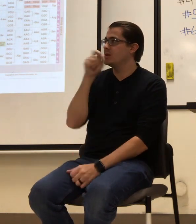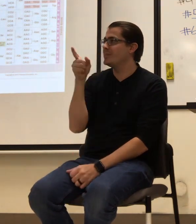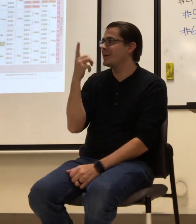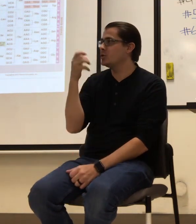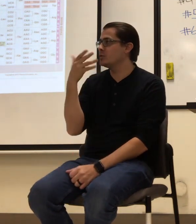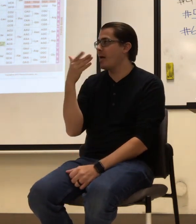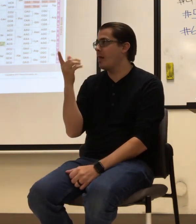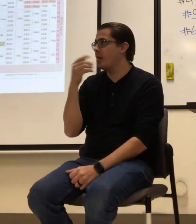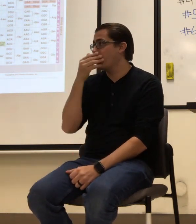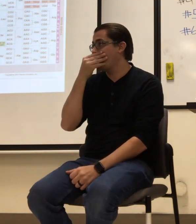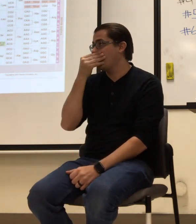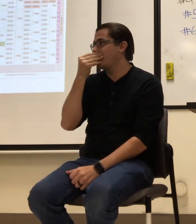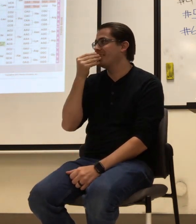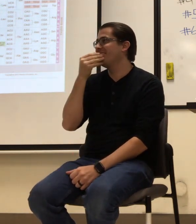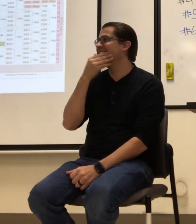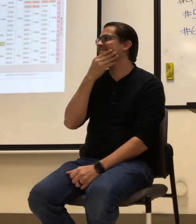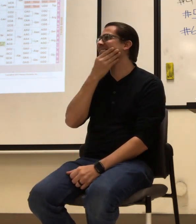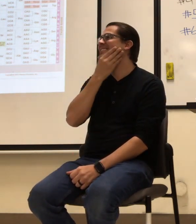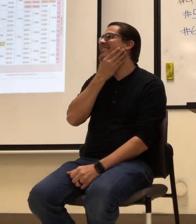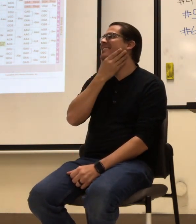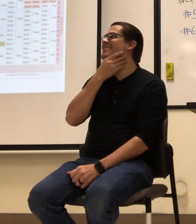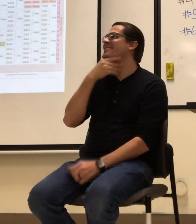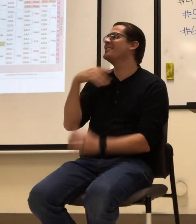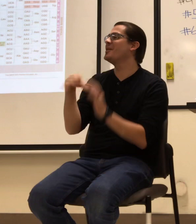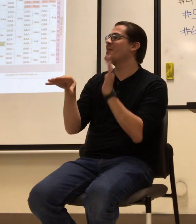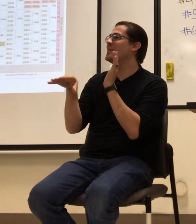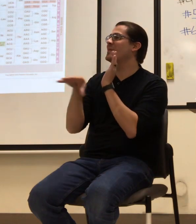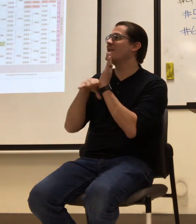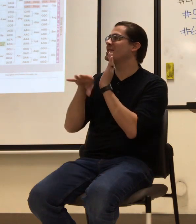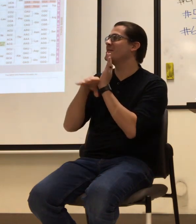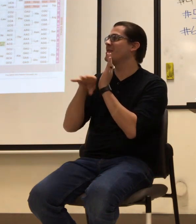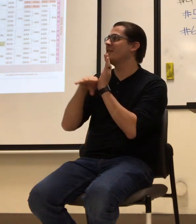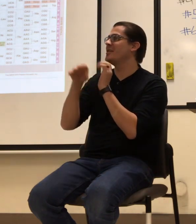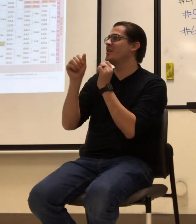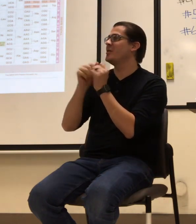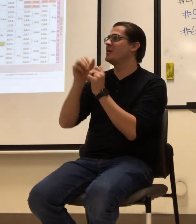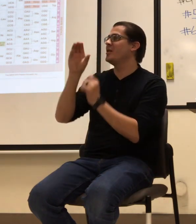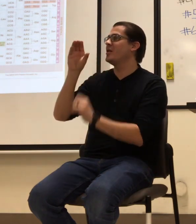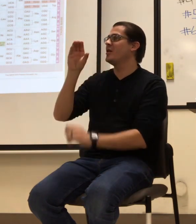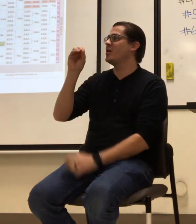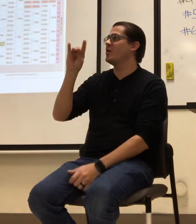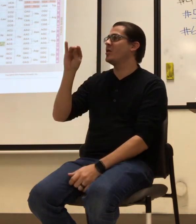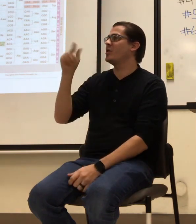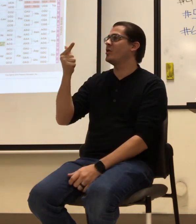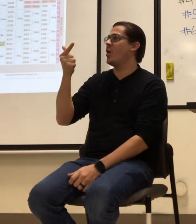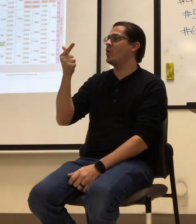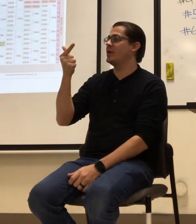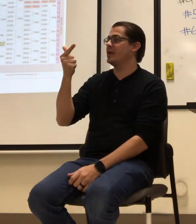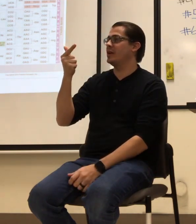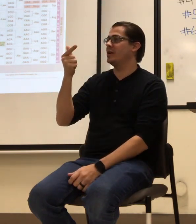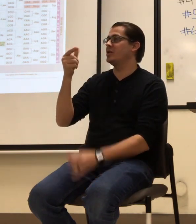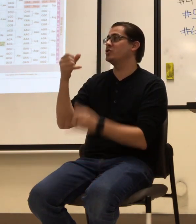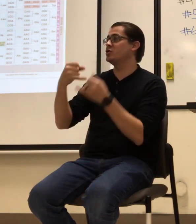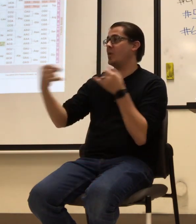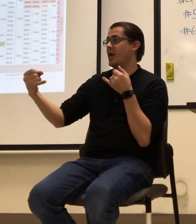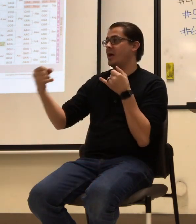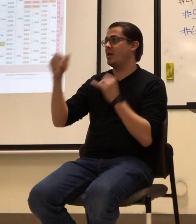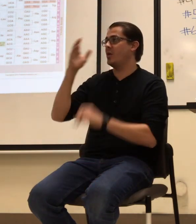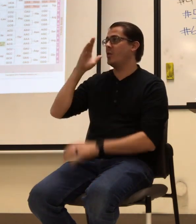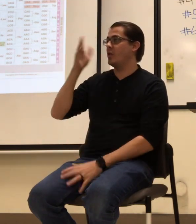So you're just going to base pair with the coding strand. Okay, so base pair with that, it's going to